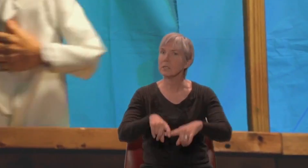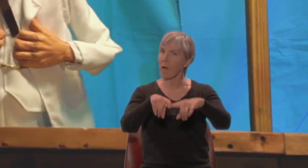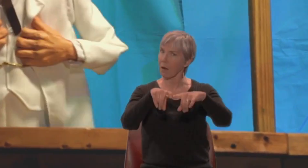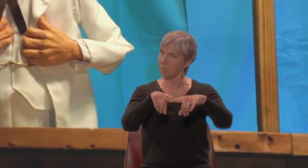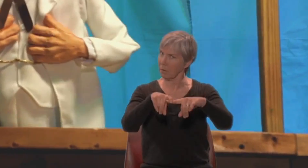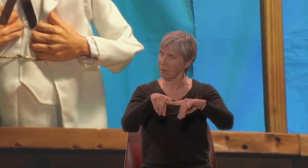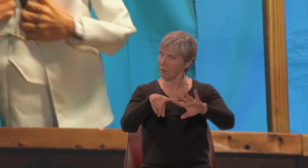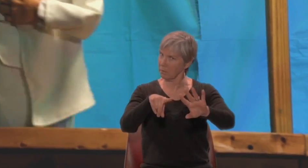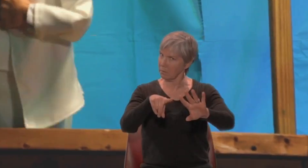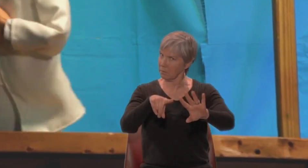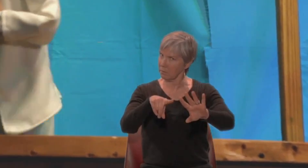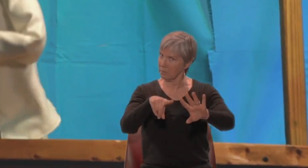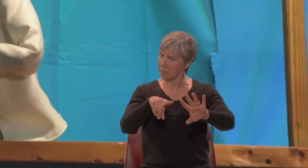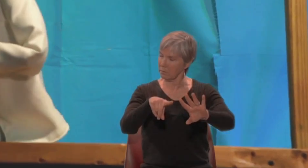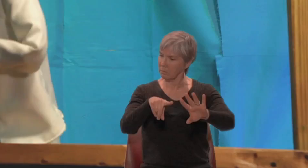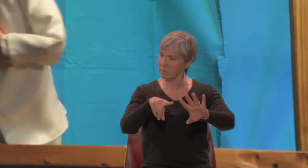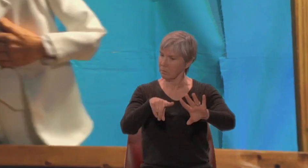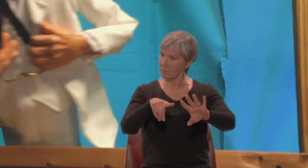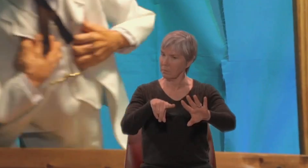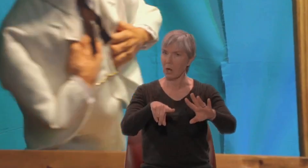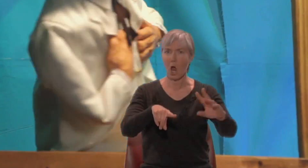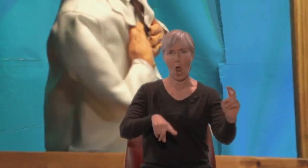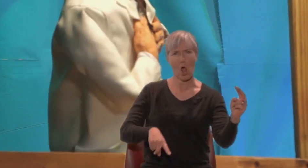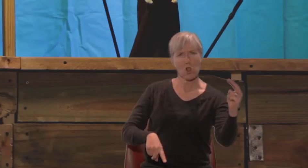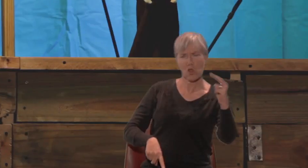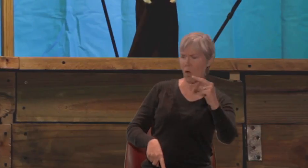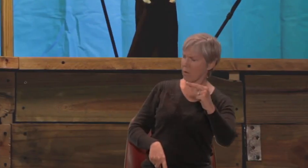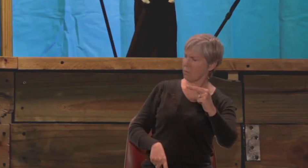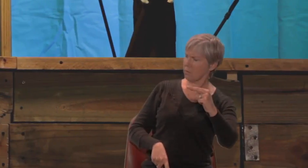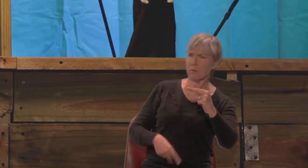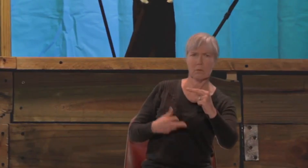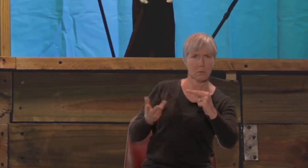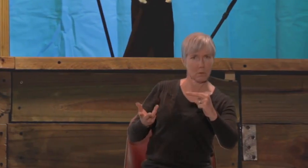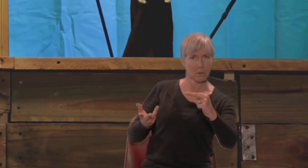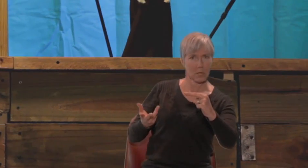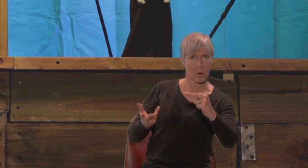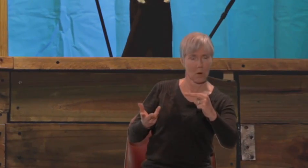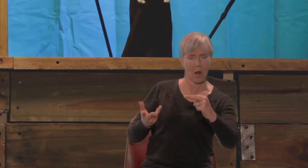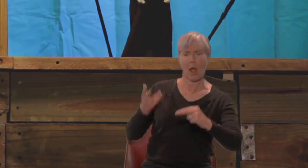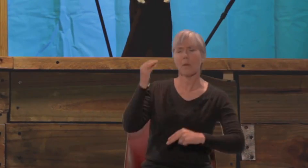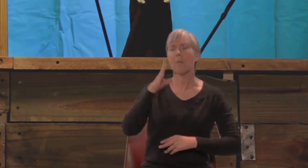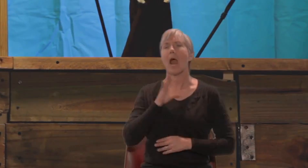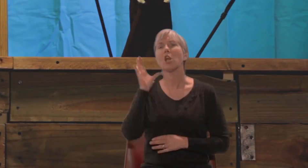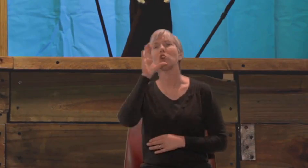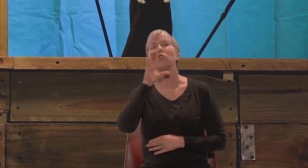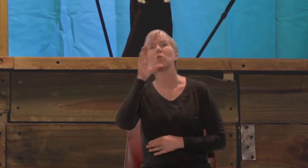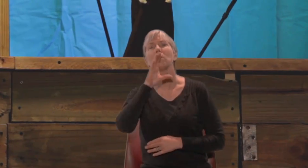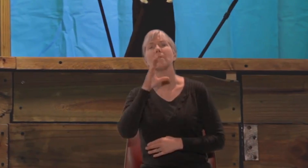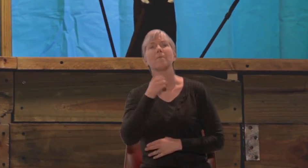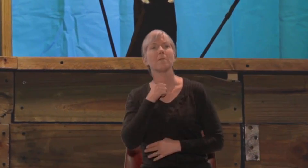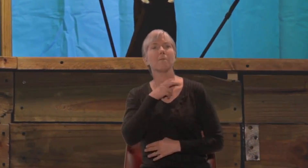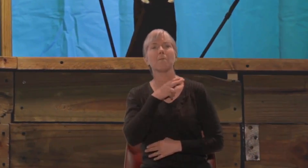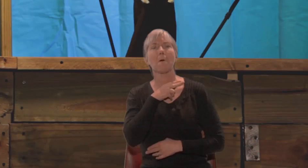for a moment. Take a look at this scene. Now, the man looking for a frog is named